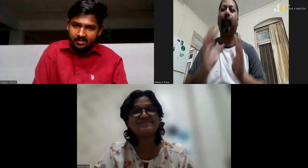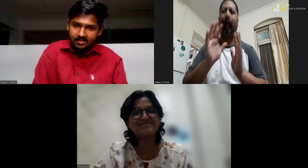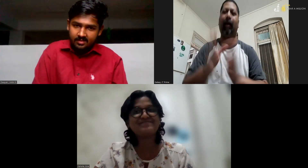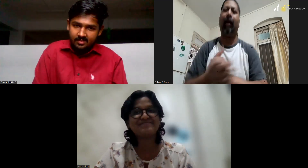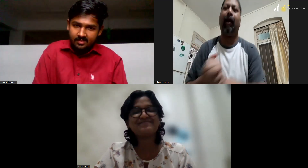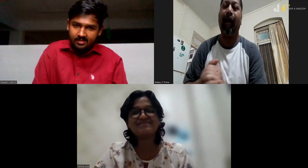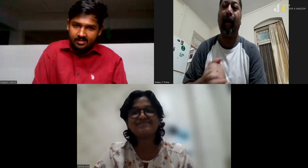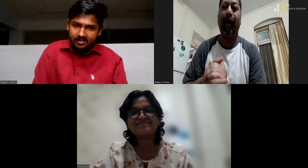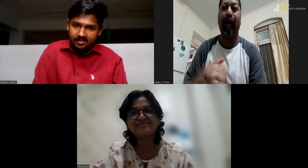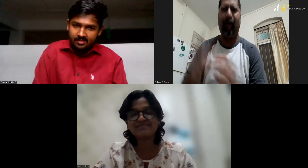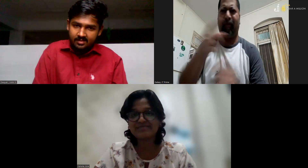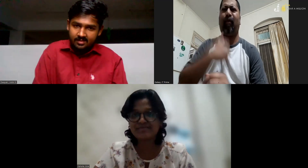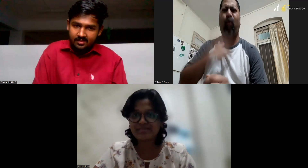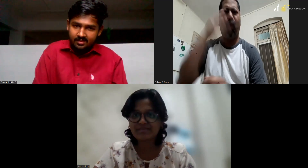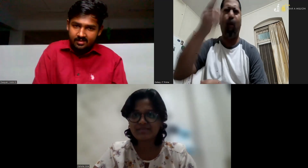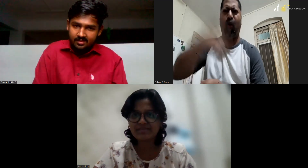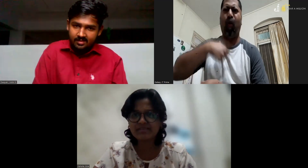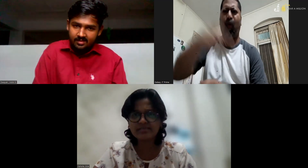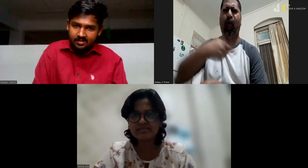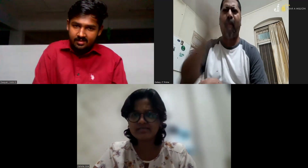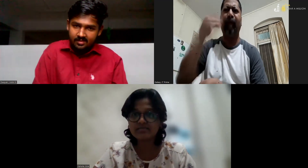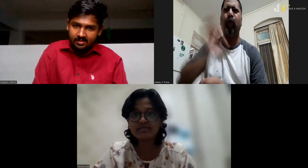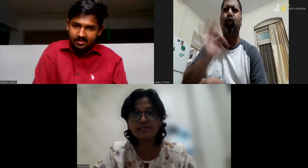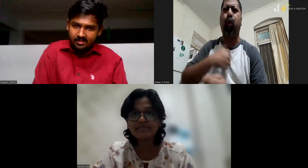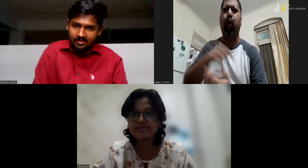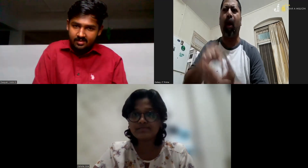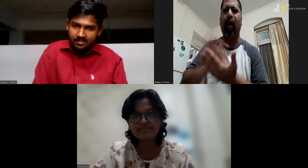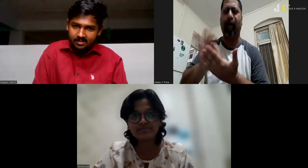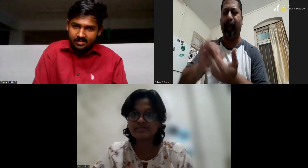or you wanted to change some mindset of people.